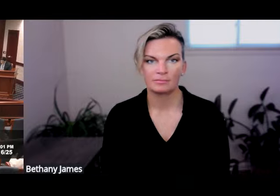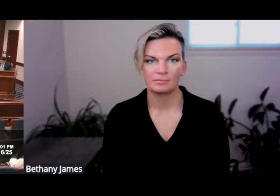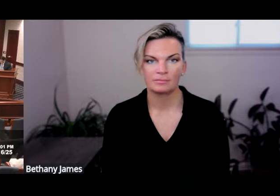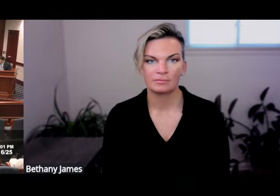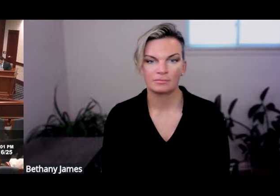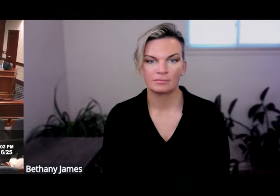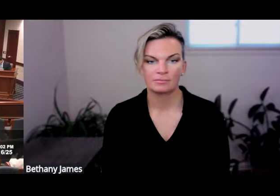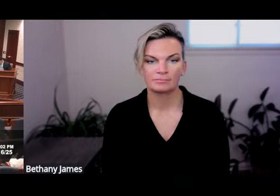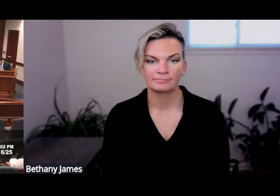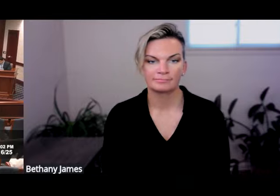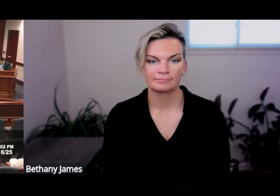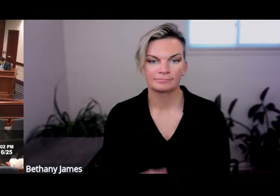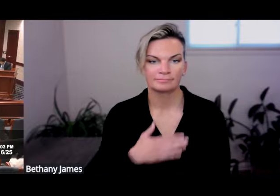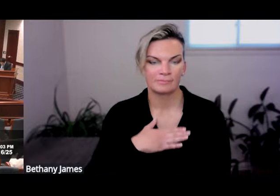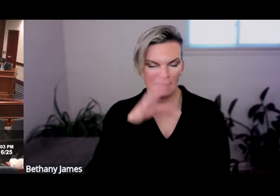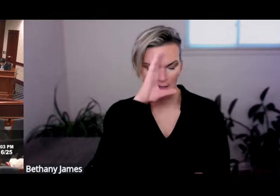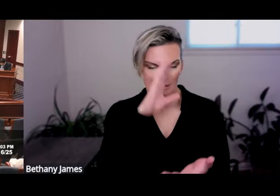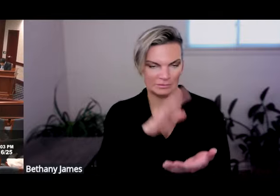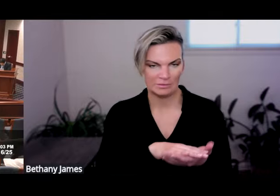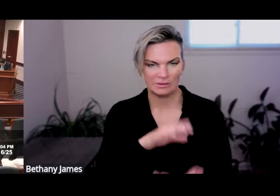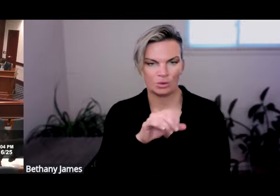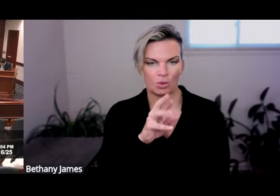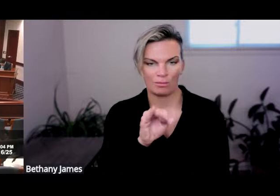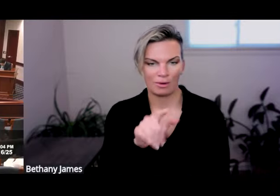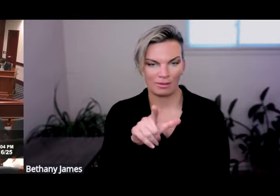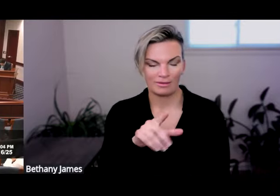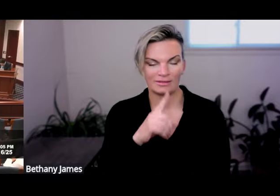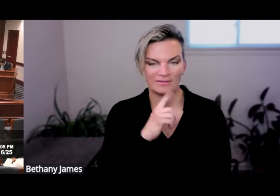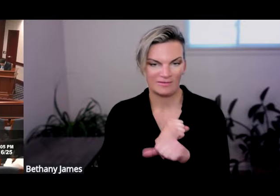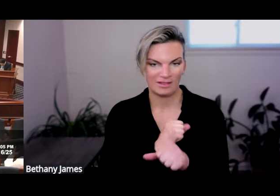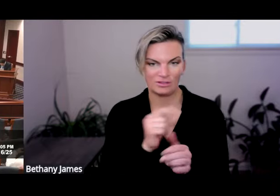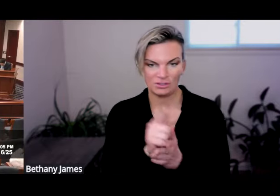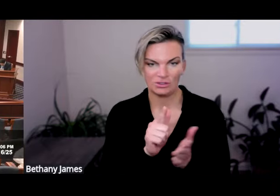attorney. He speaks in terms of